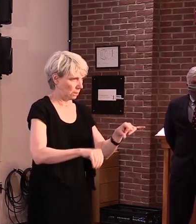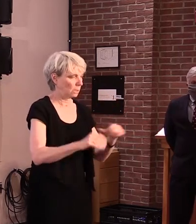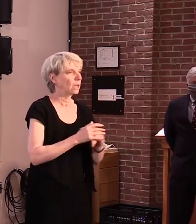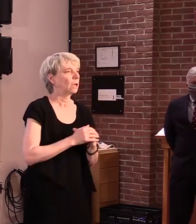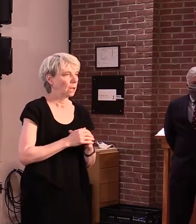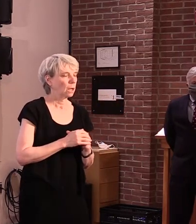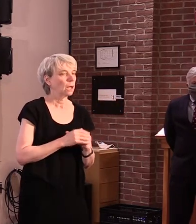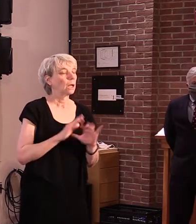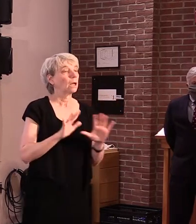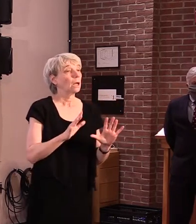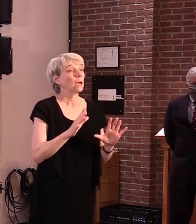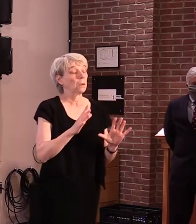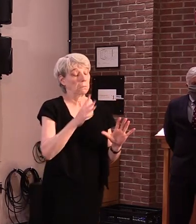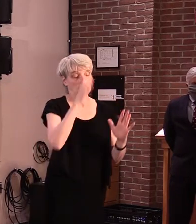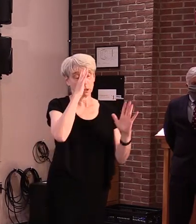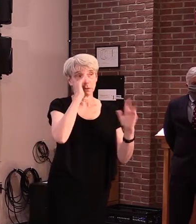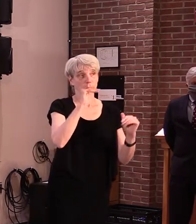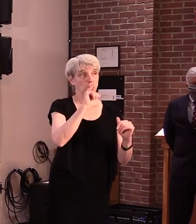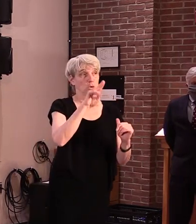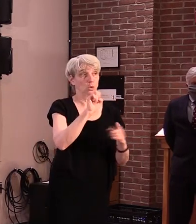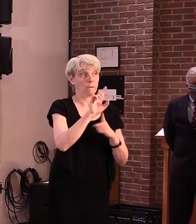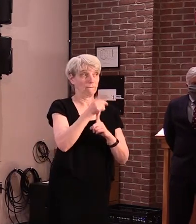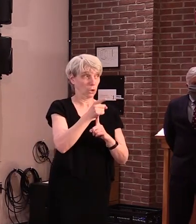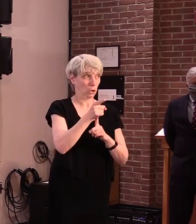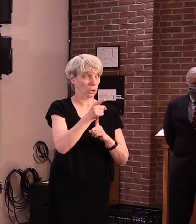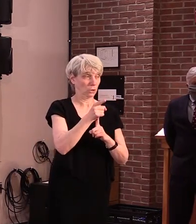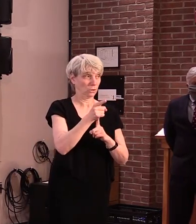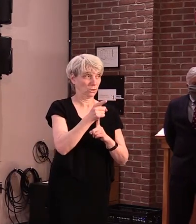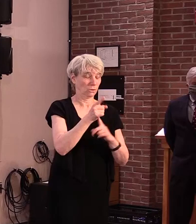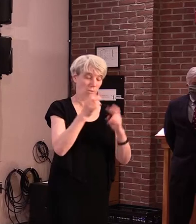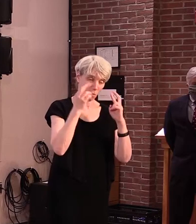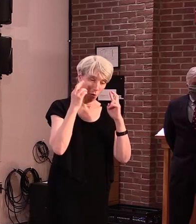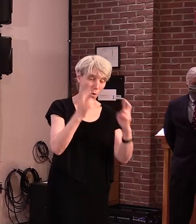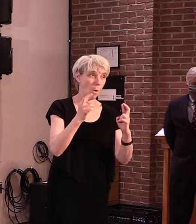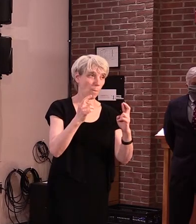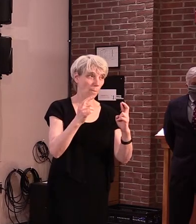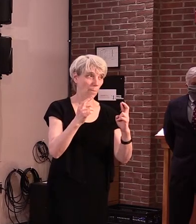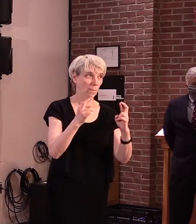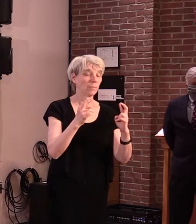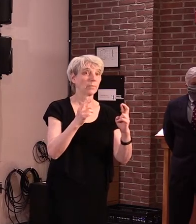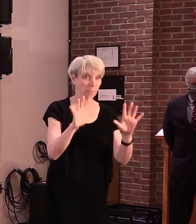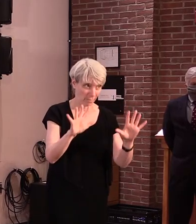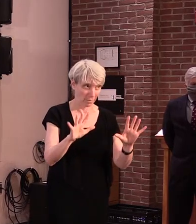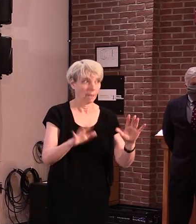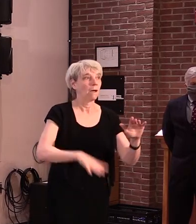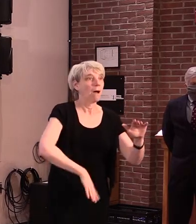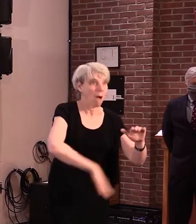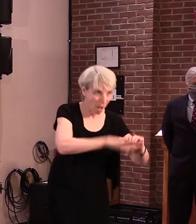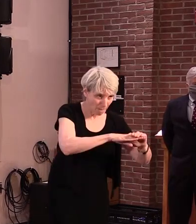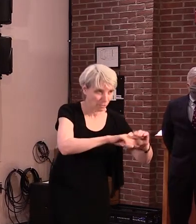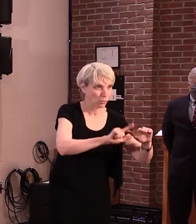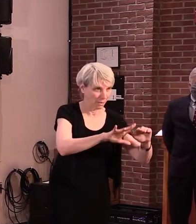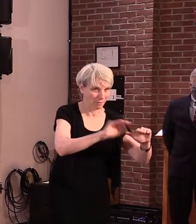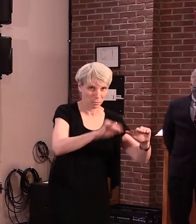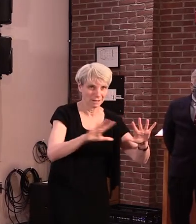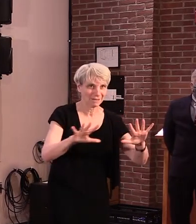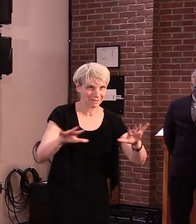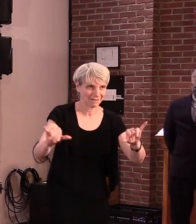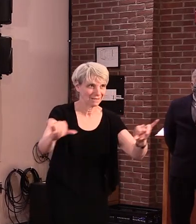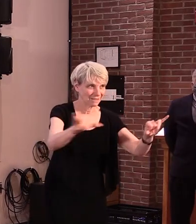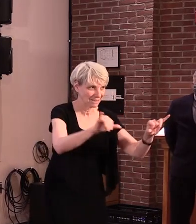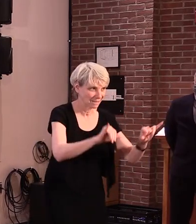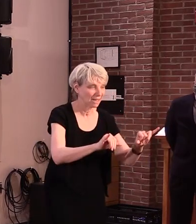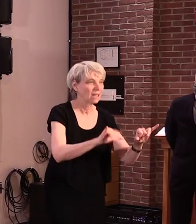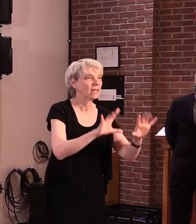But at that point in time, June 1 is what we're hoping to get everyone to 25% or to the aggregate size